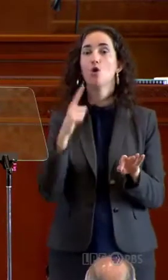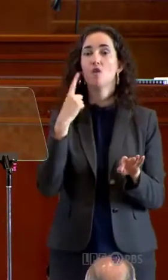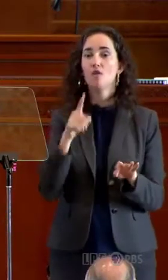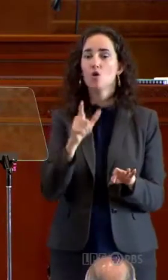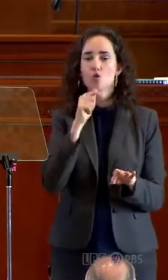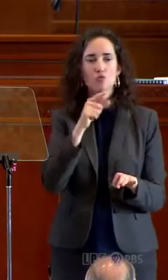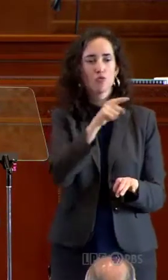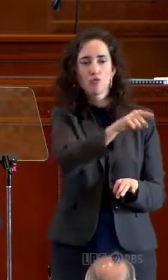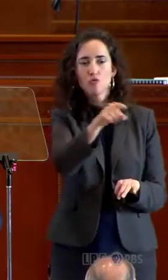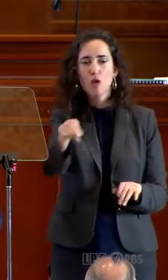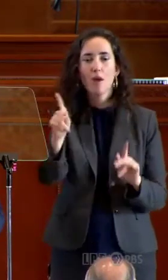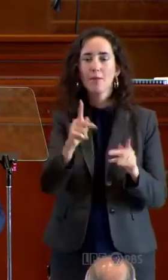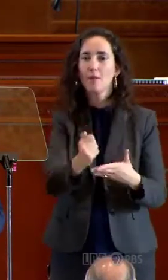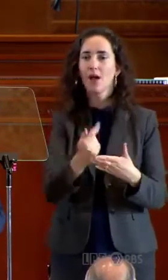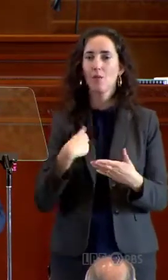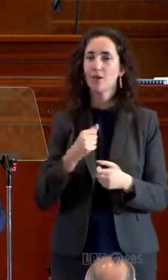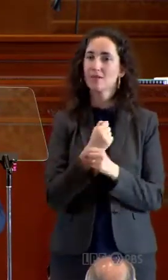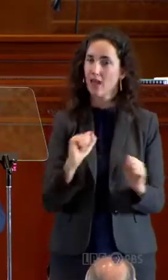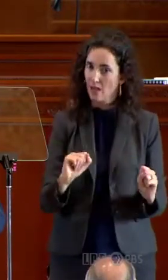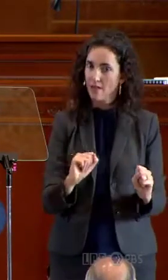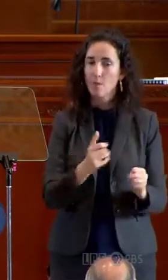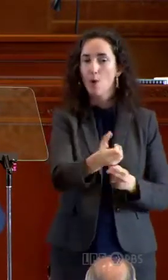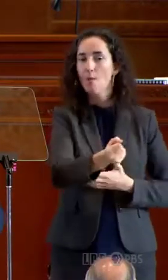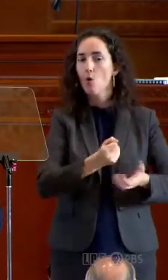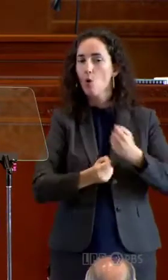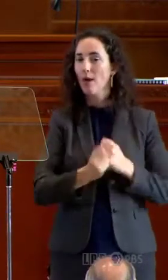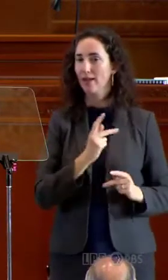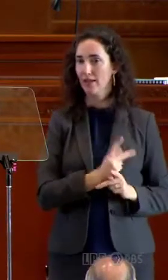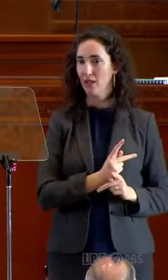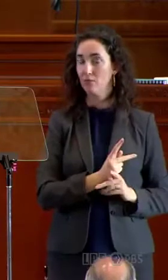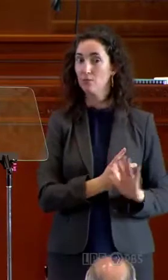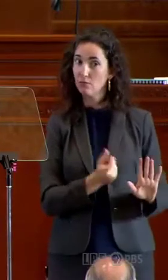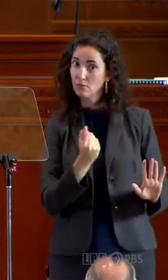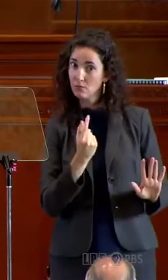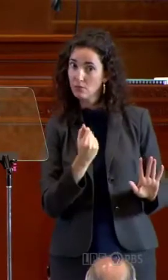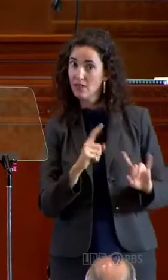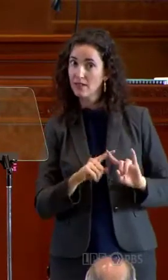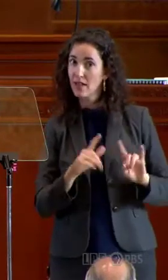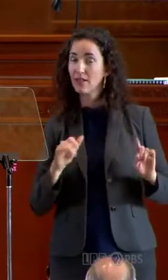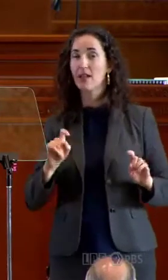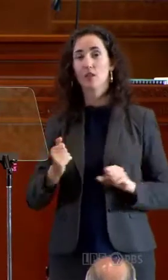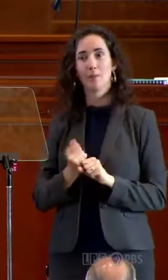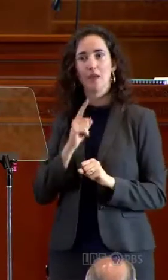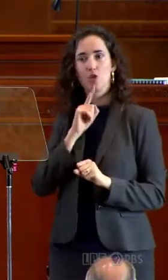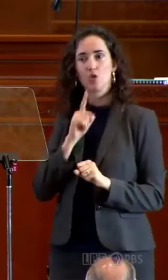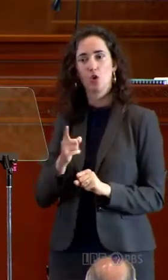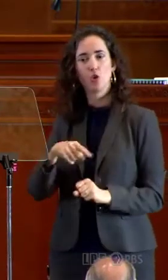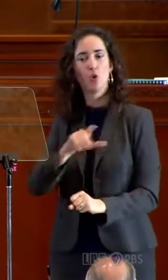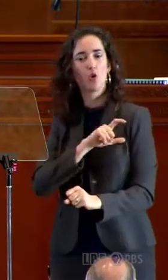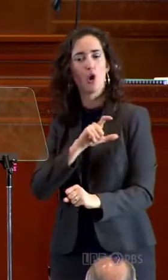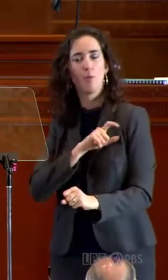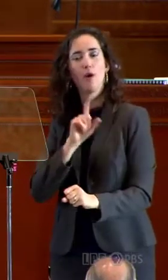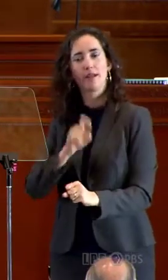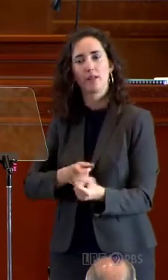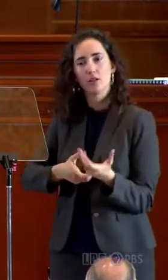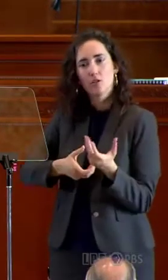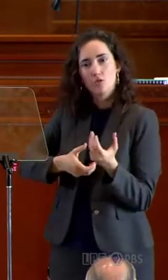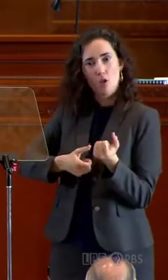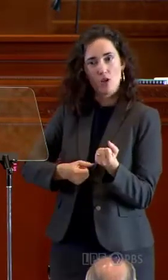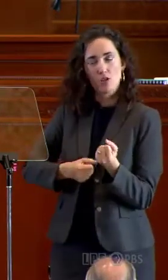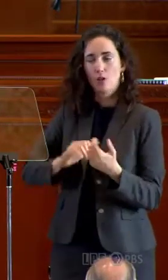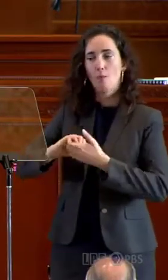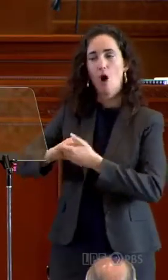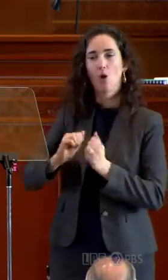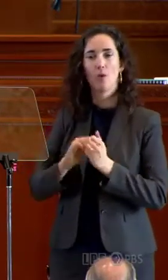people who are keeping us safe. But an important part of that effort needs to be ensuring that those officers can be true partners with our